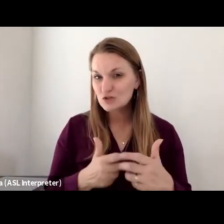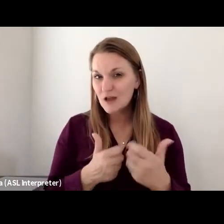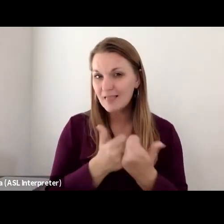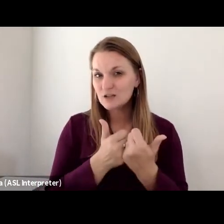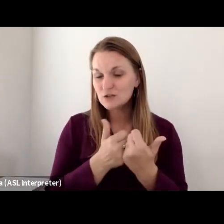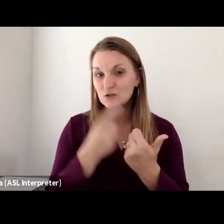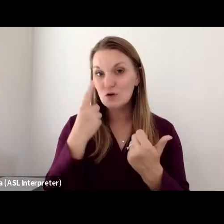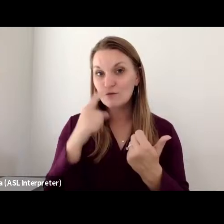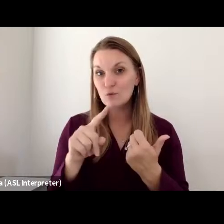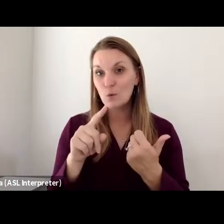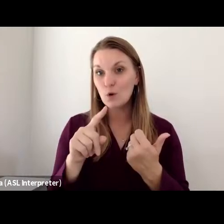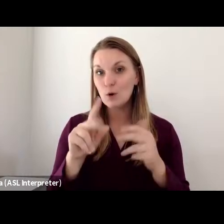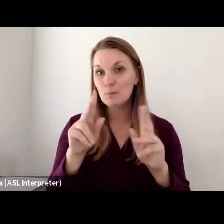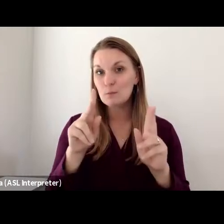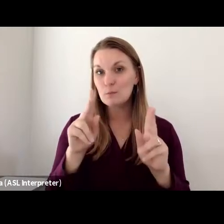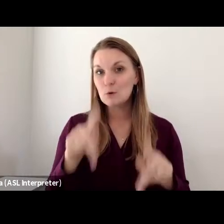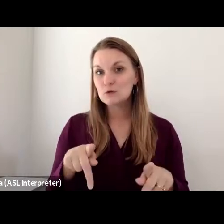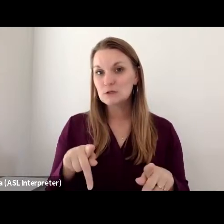for Persons